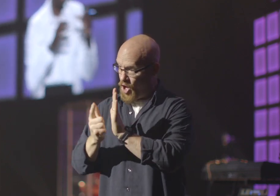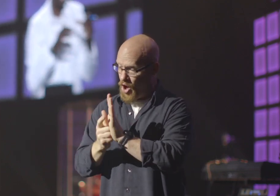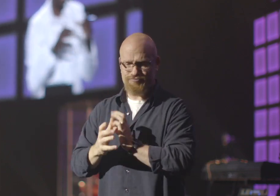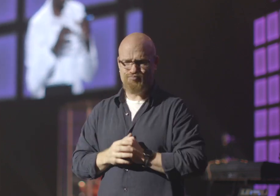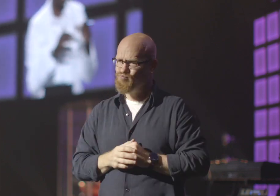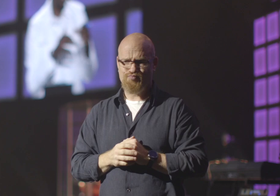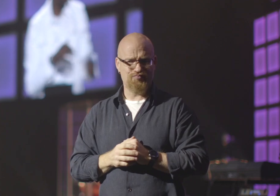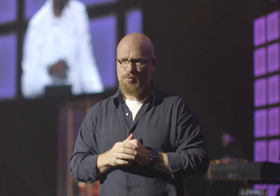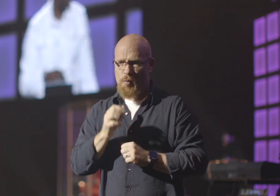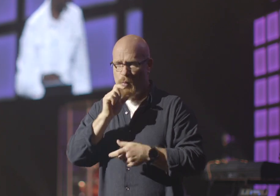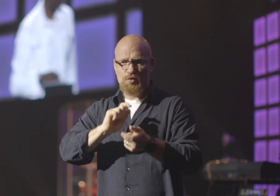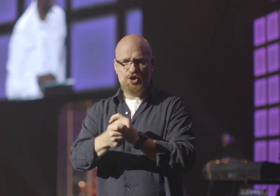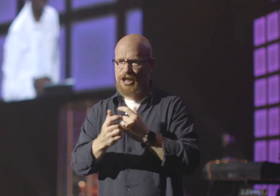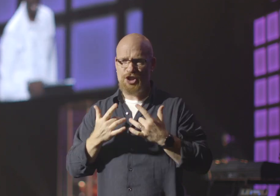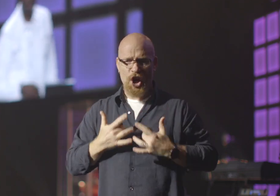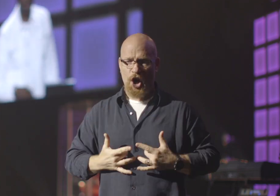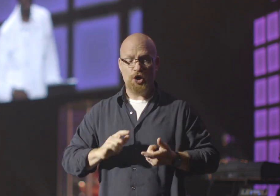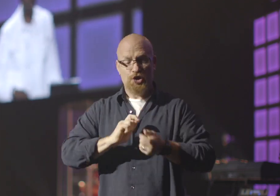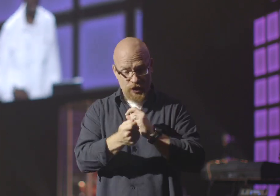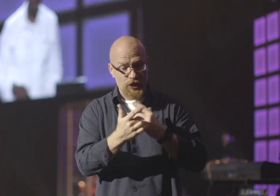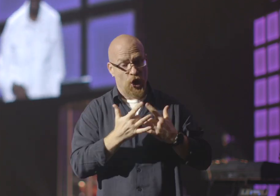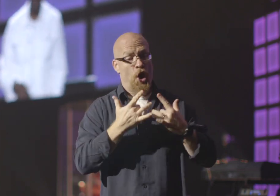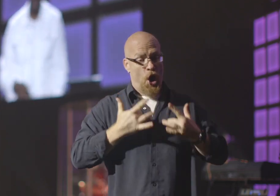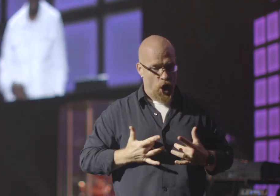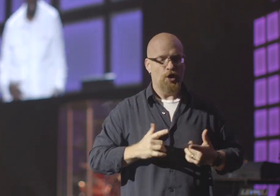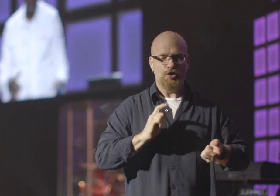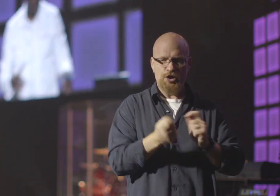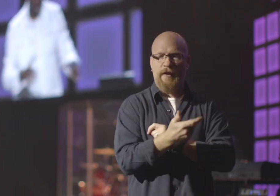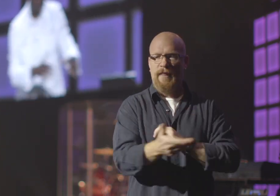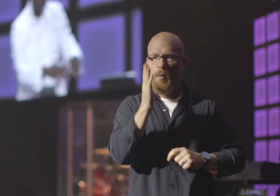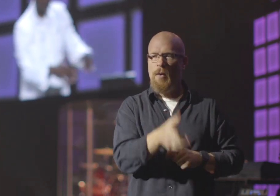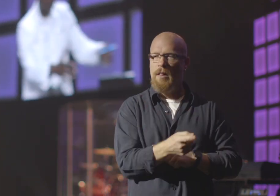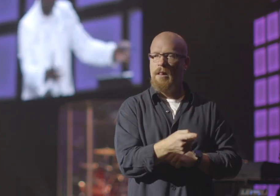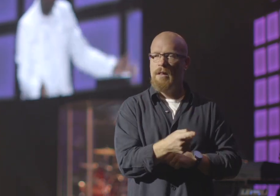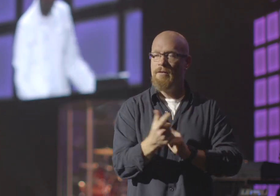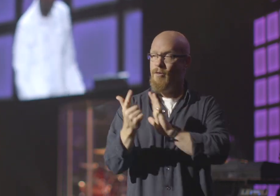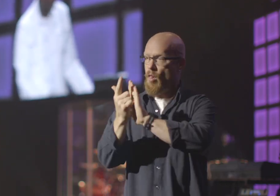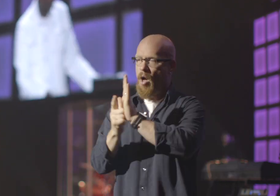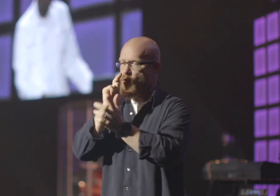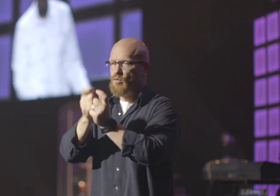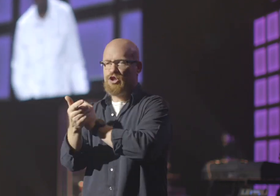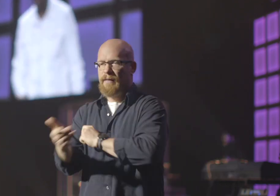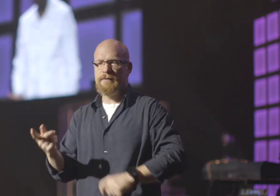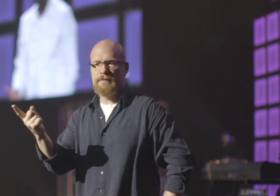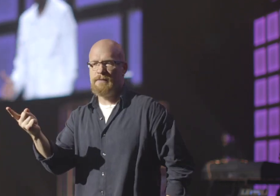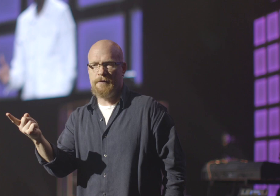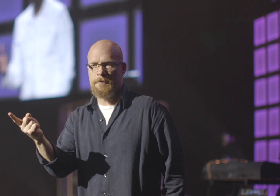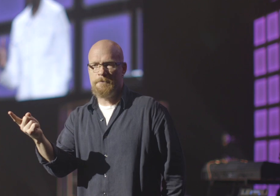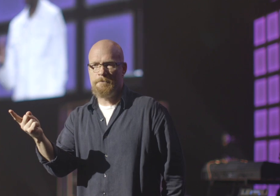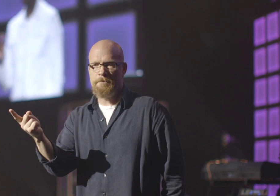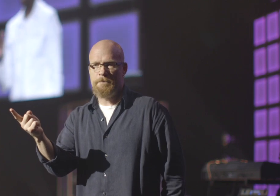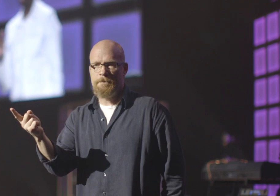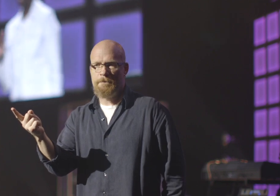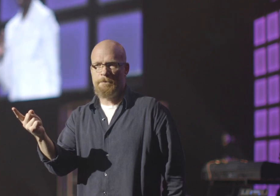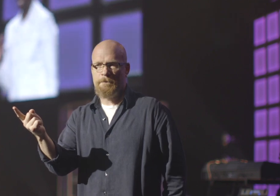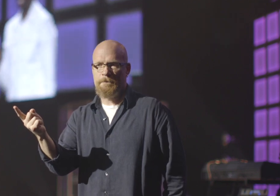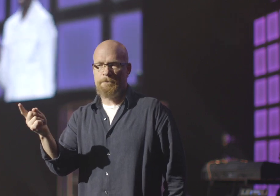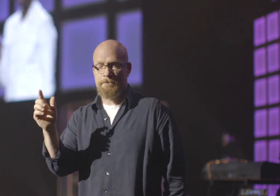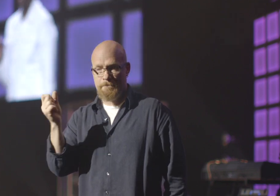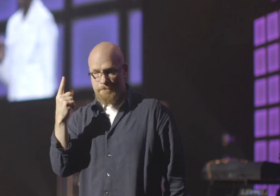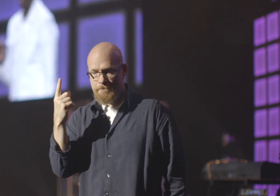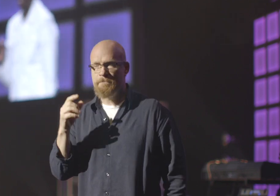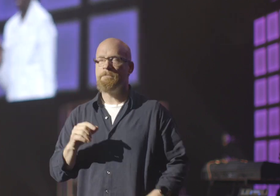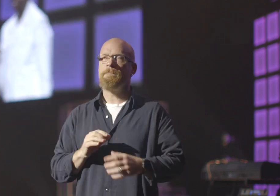Until we change our heart. But what has happened, and me and Rob talked about this, and as we had a conversation here earlier, but it's going to